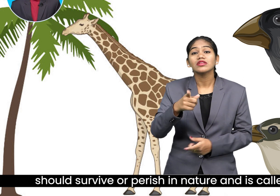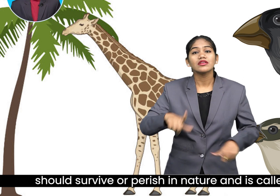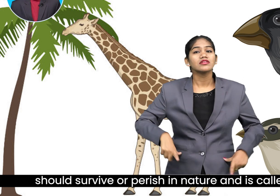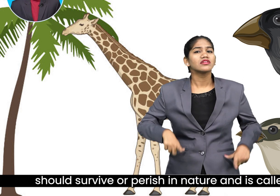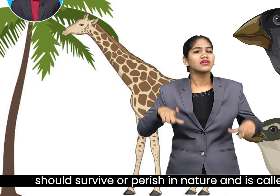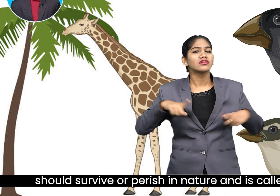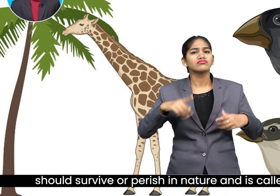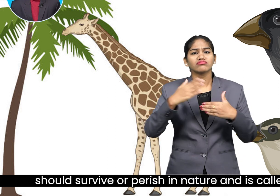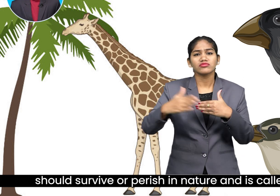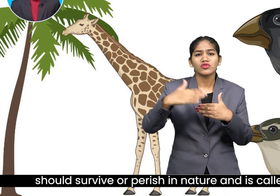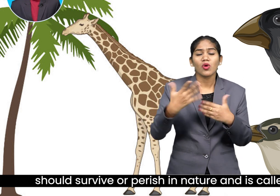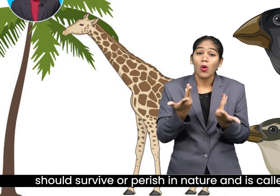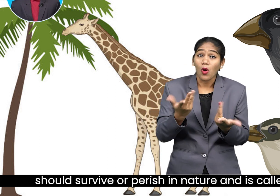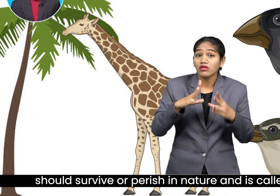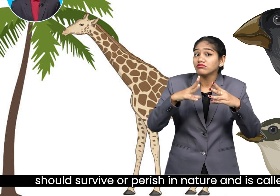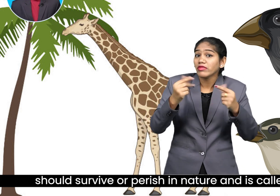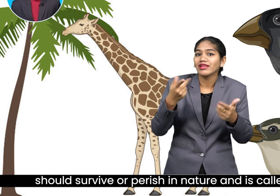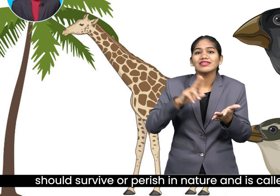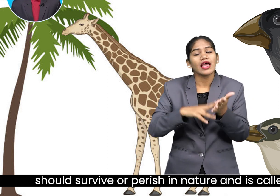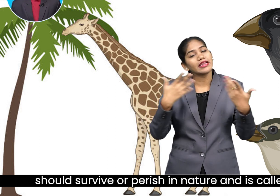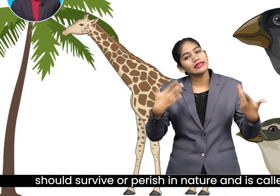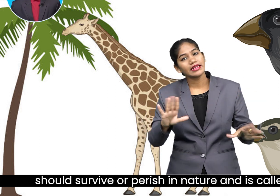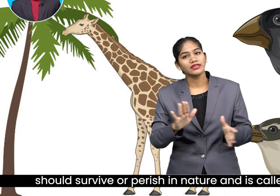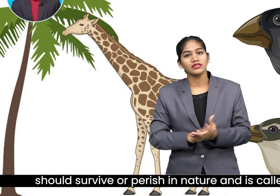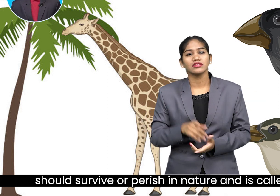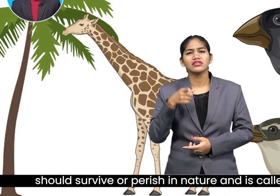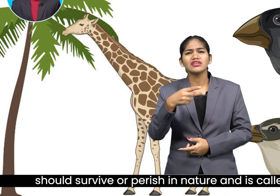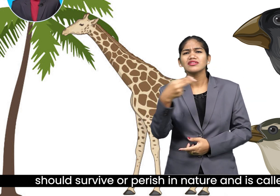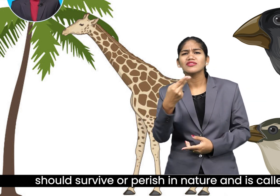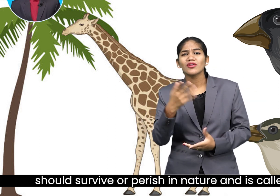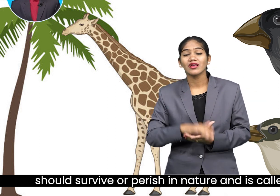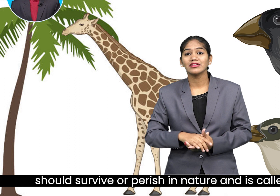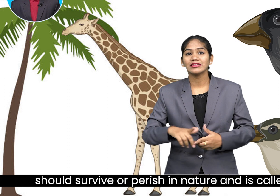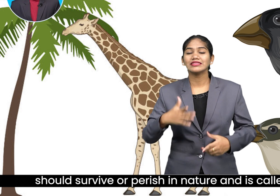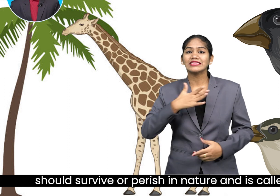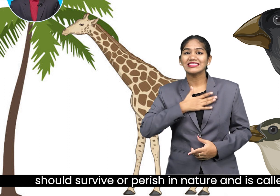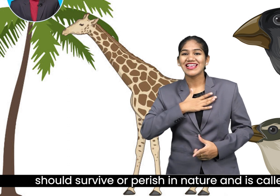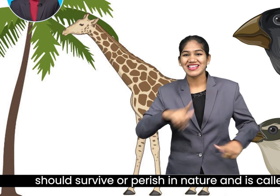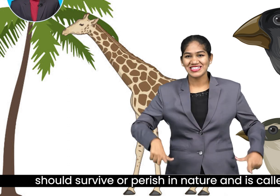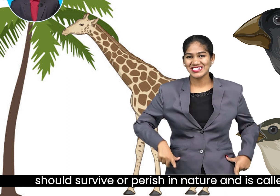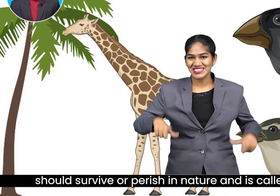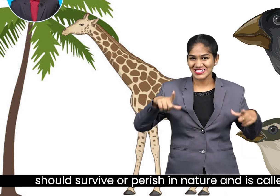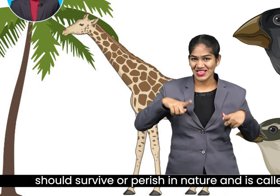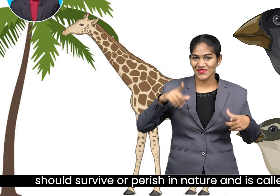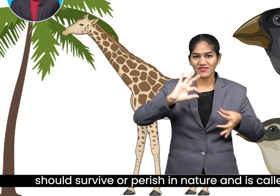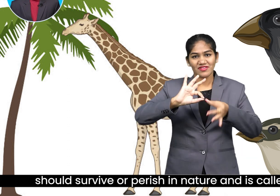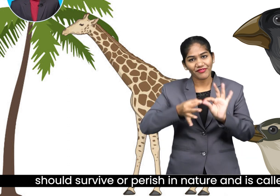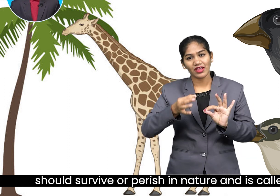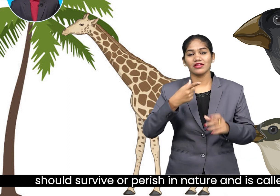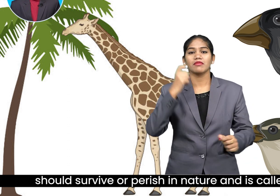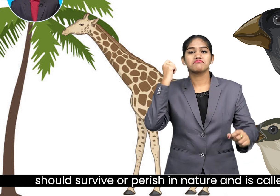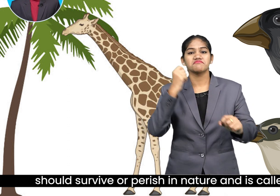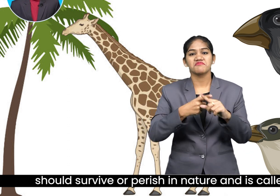survive or perish in nature and is called survival of the fittest.